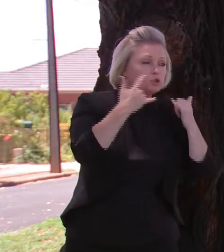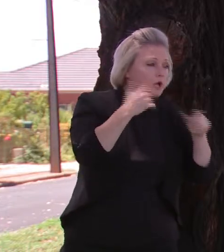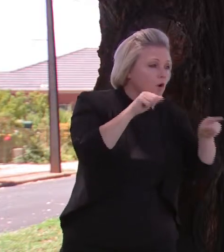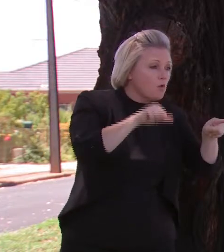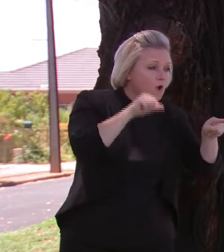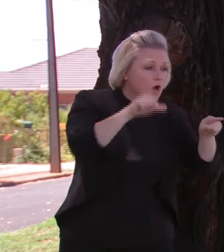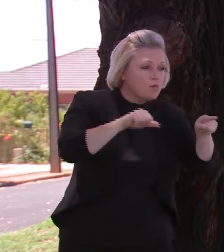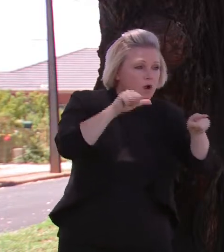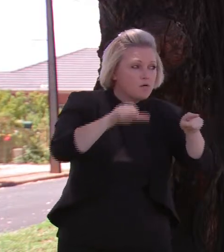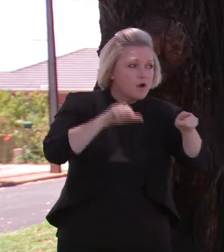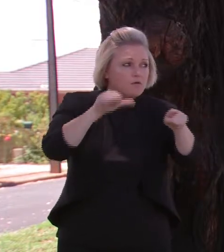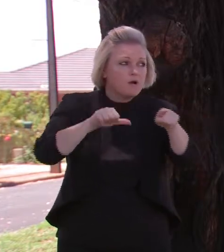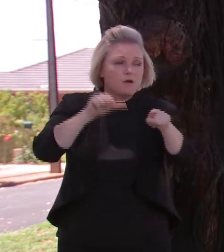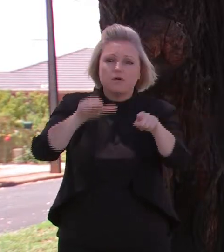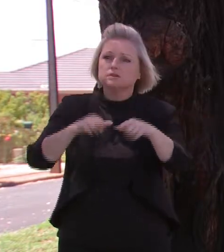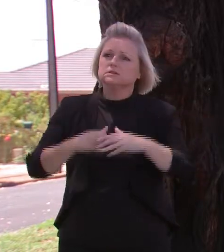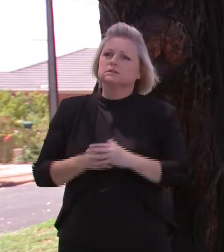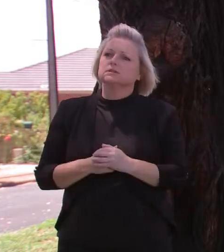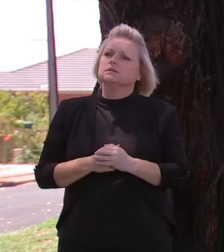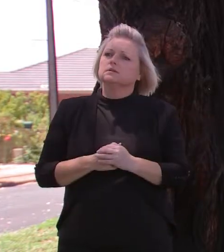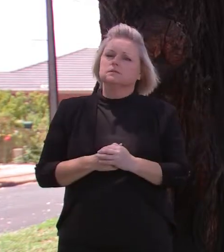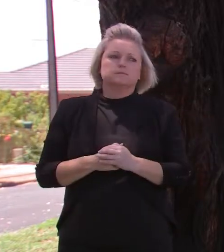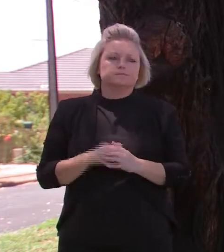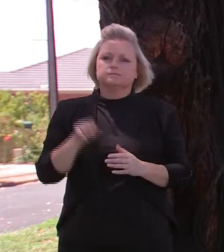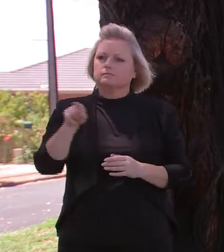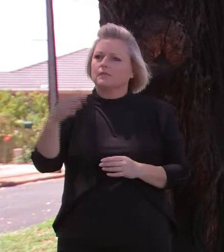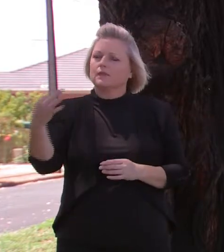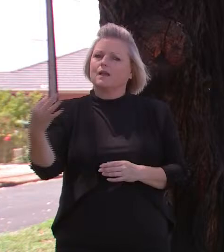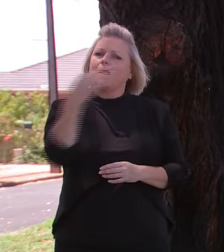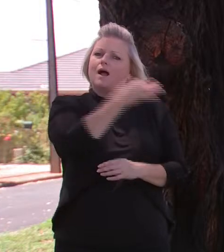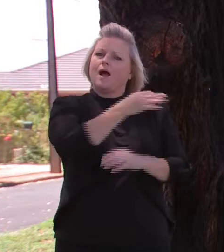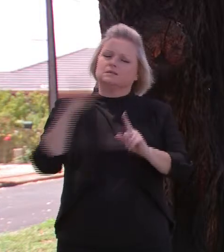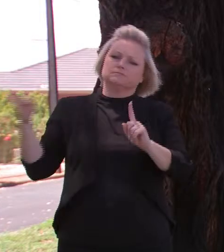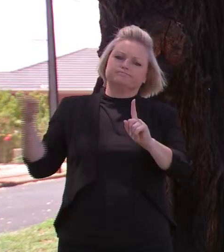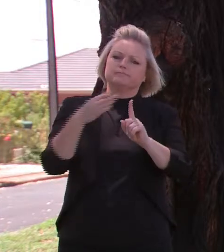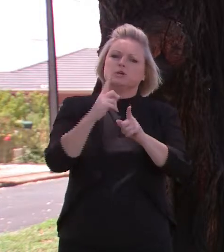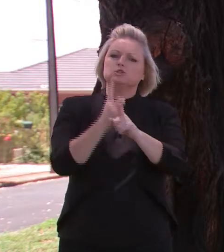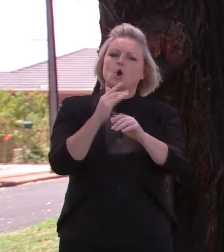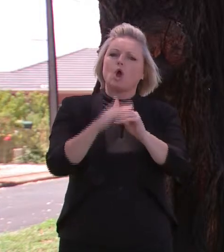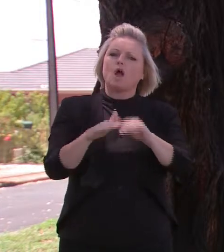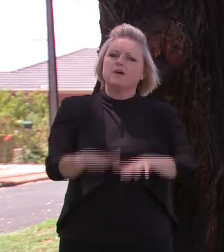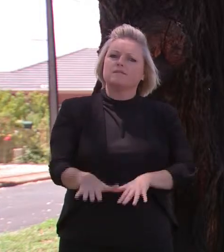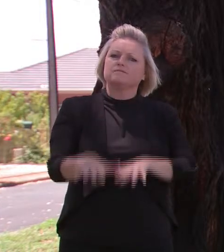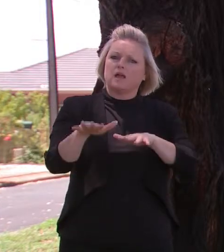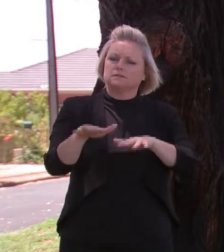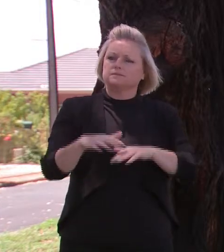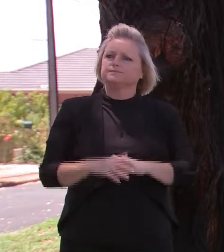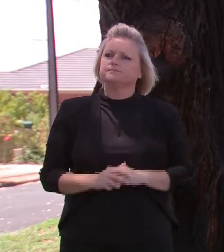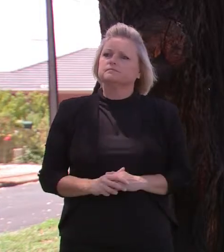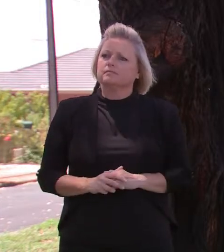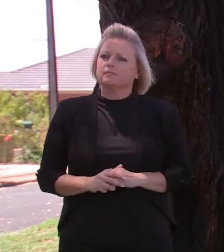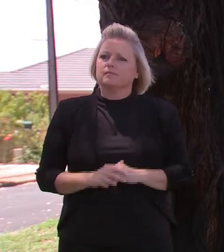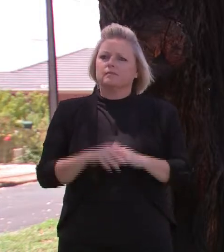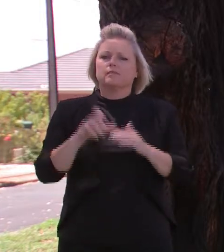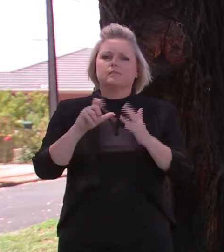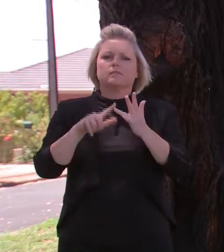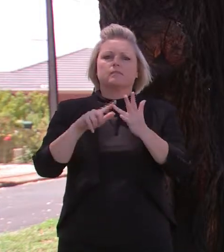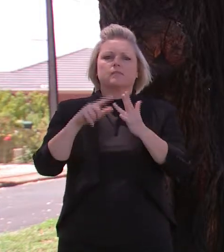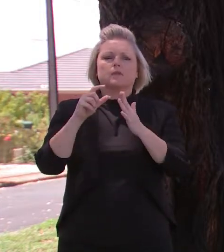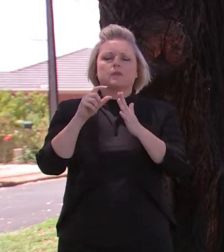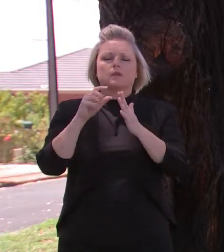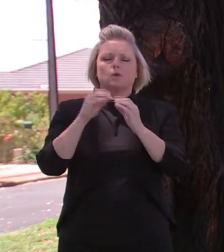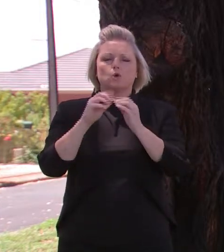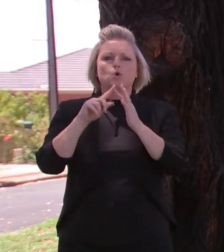if they need it. What do you make of the New South floods? Yes. We understand there's a number of trucks at Kuapidi that are wanting to come